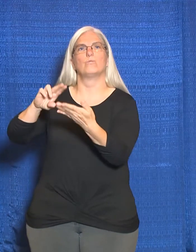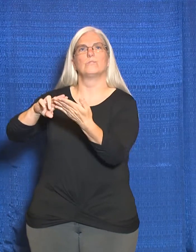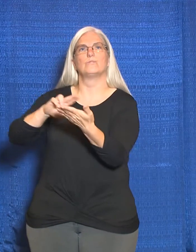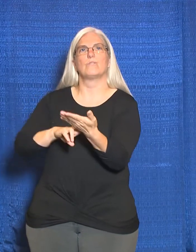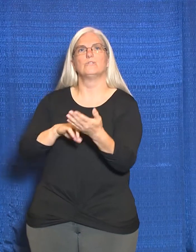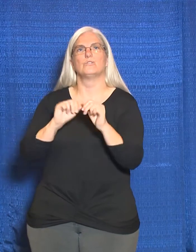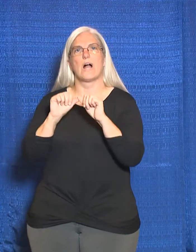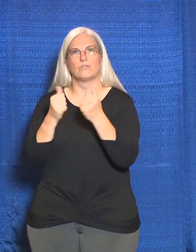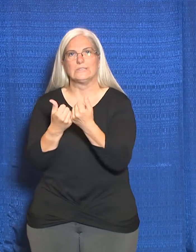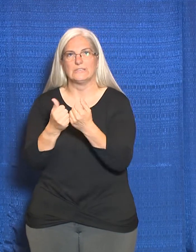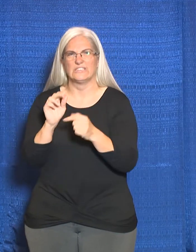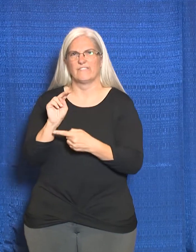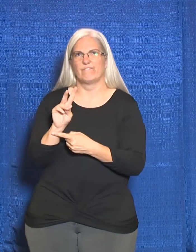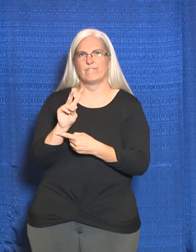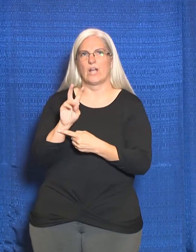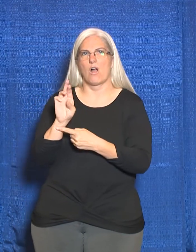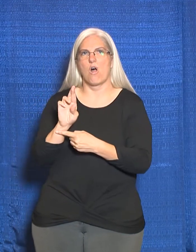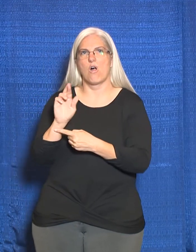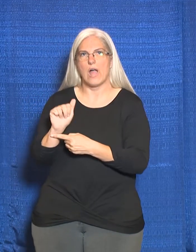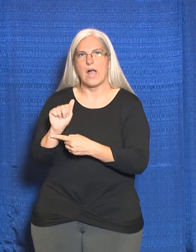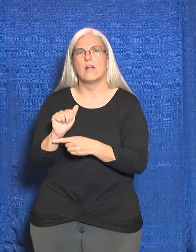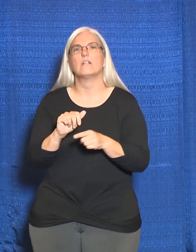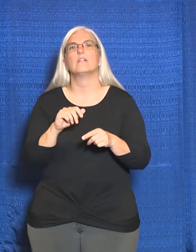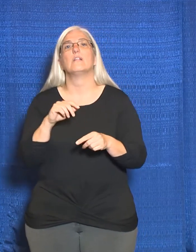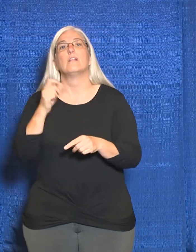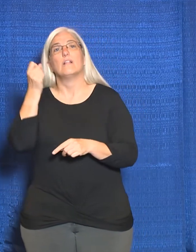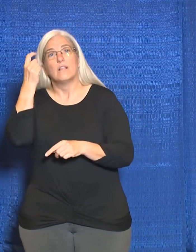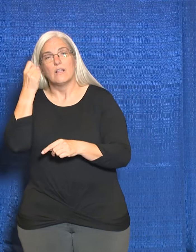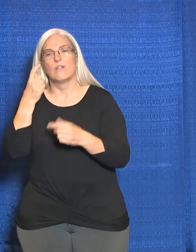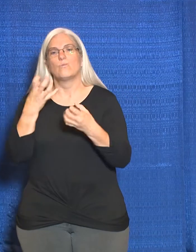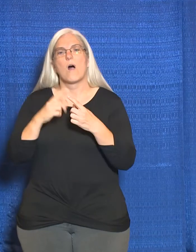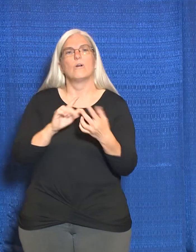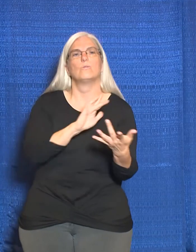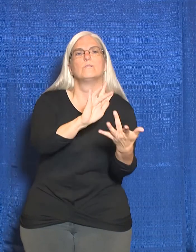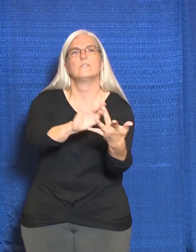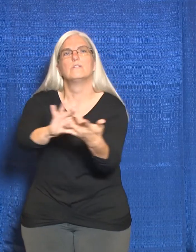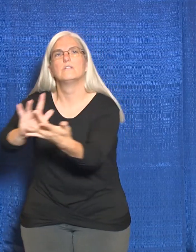order to reach more eligible voters.